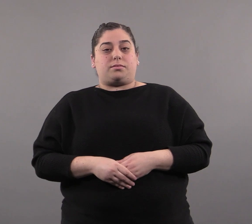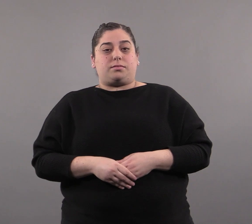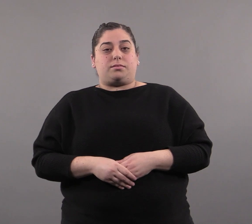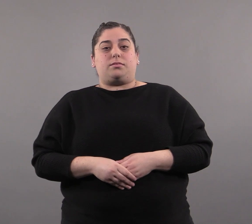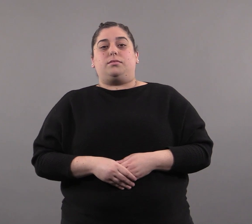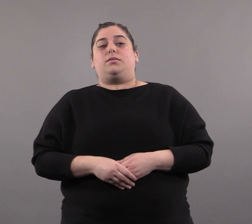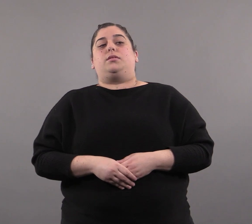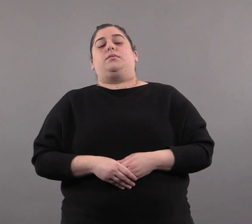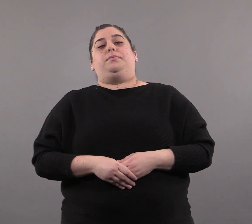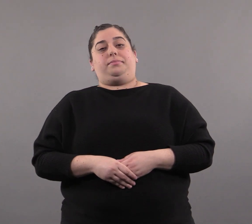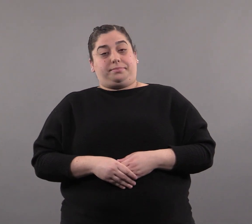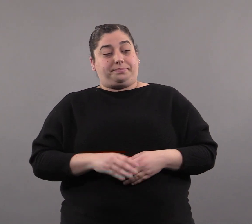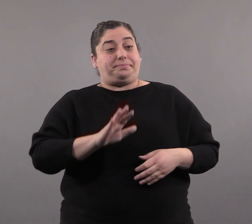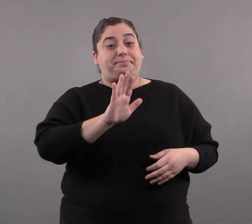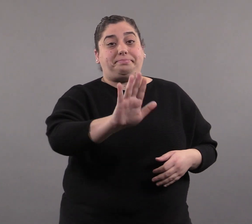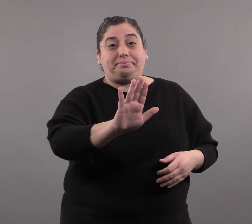Question without repeating the y'alls